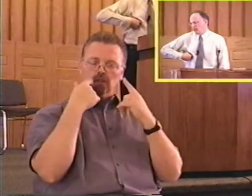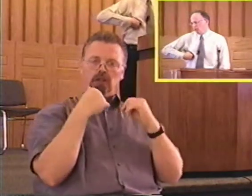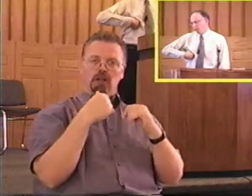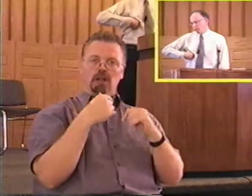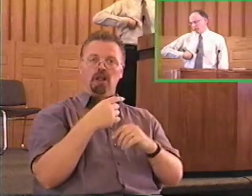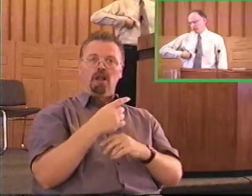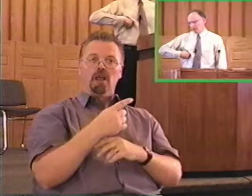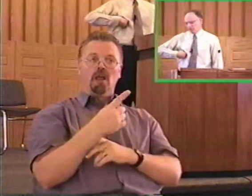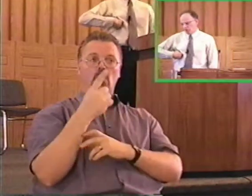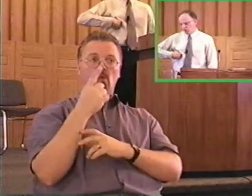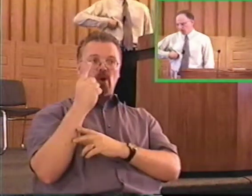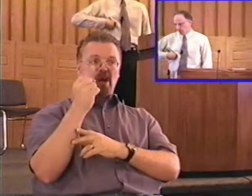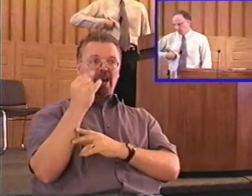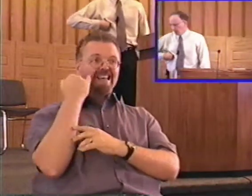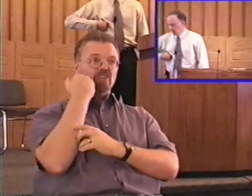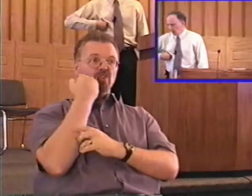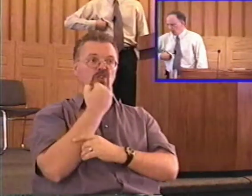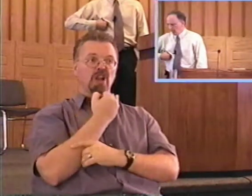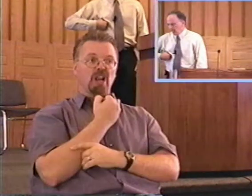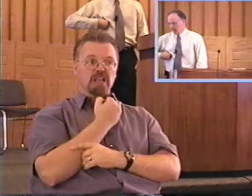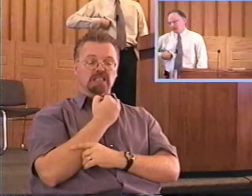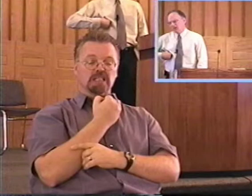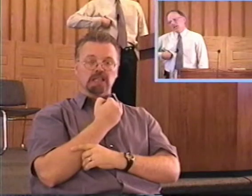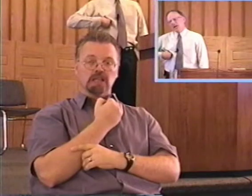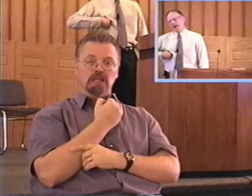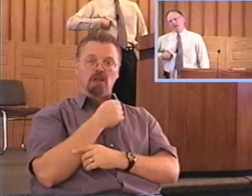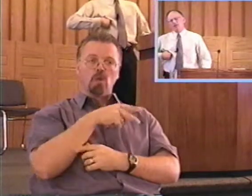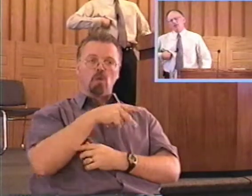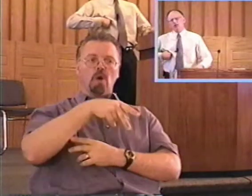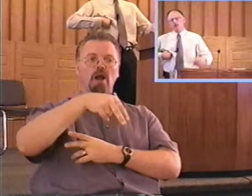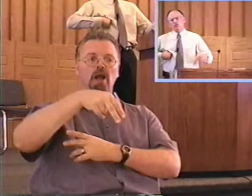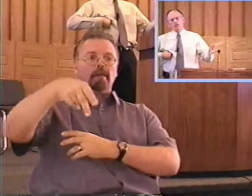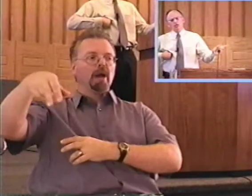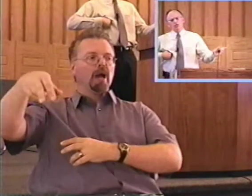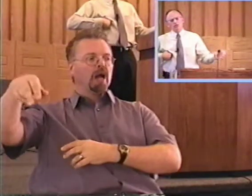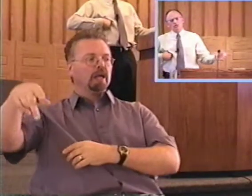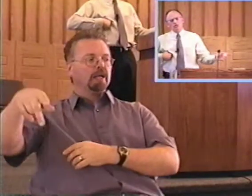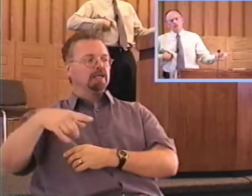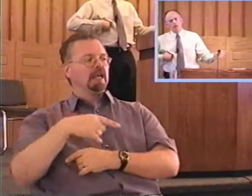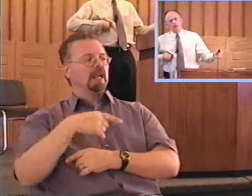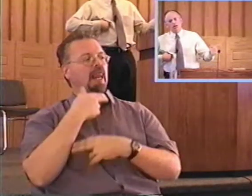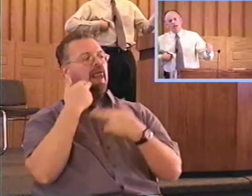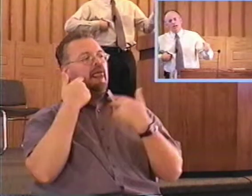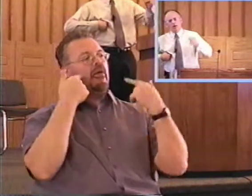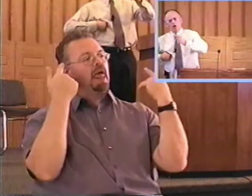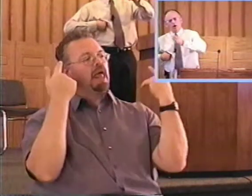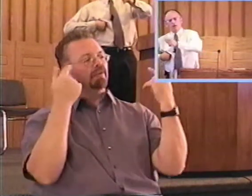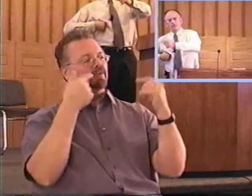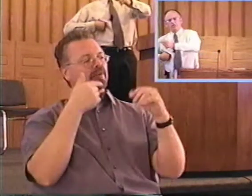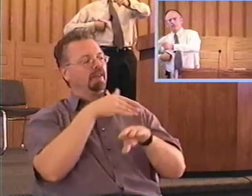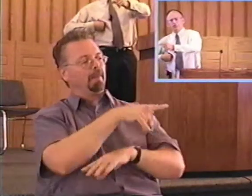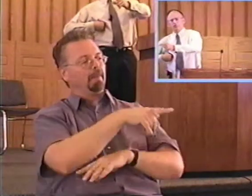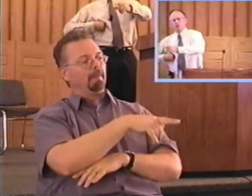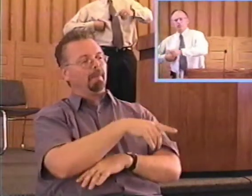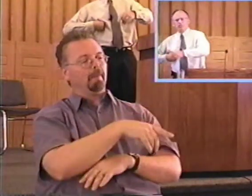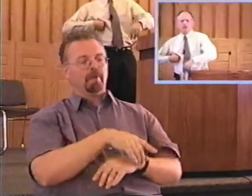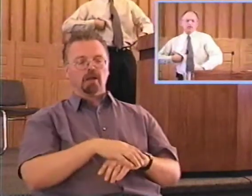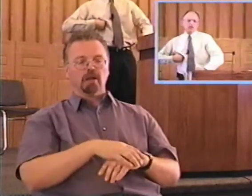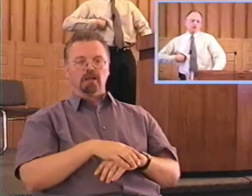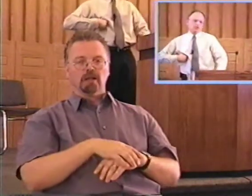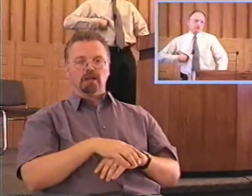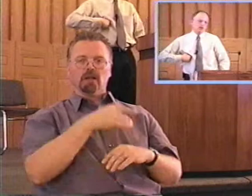a Midianite woman on his arm, and he laughs and jokes, and he walks into